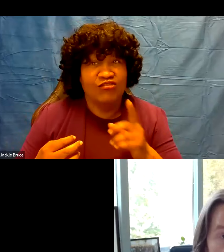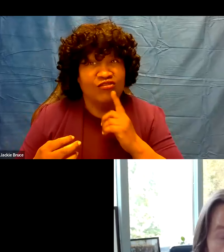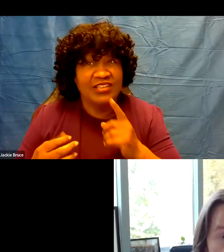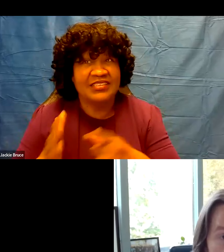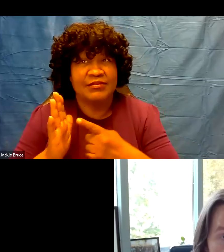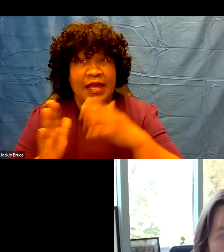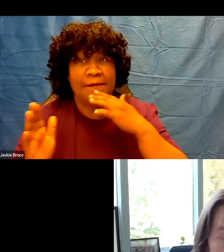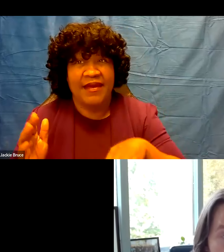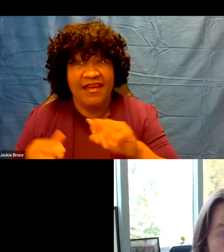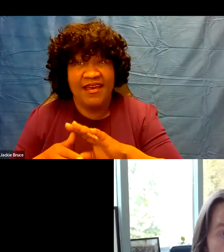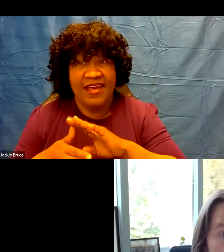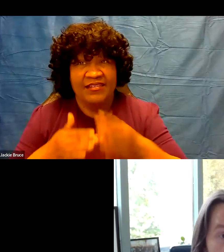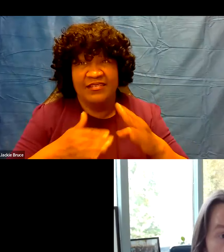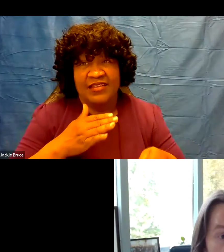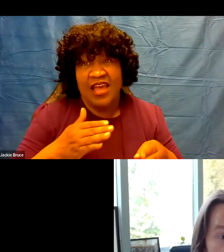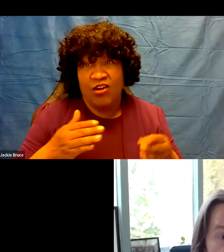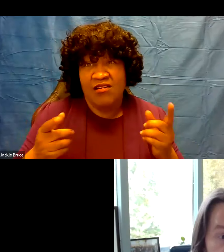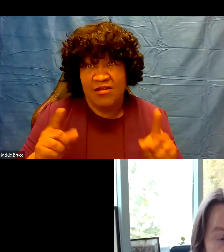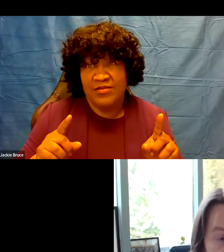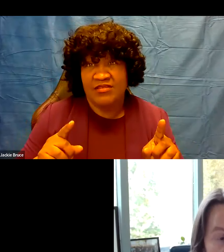too, sometimes where